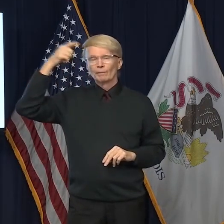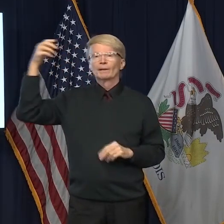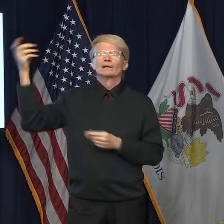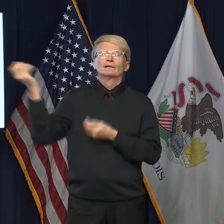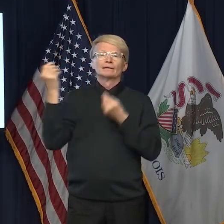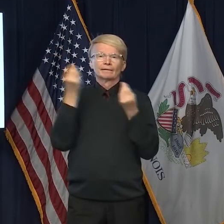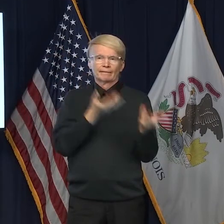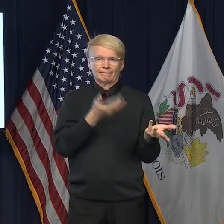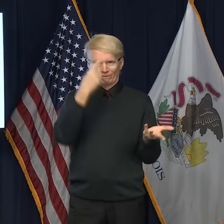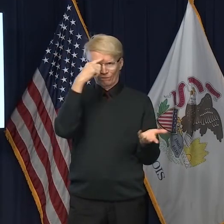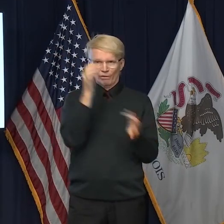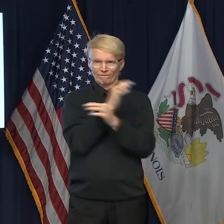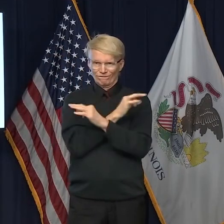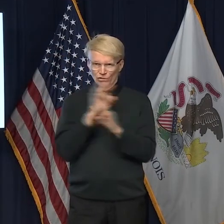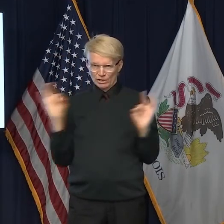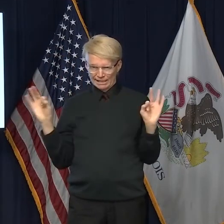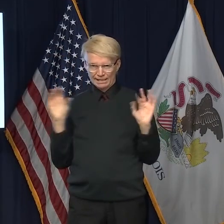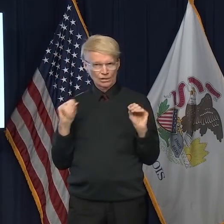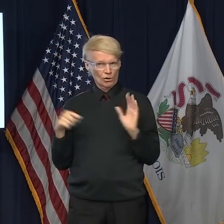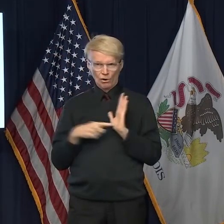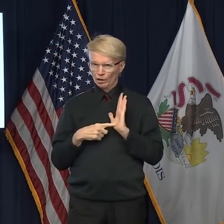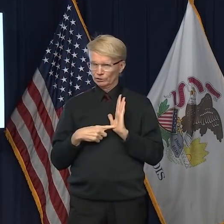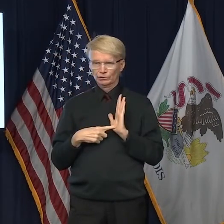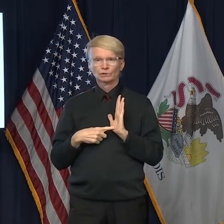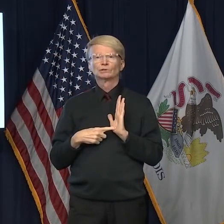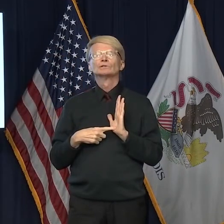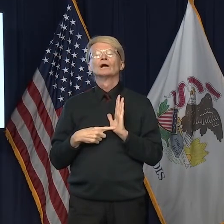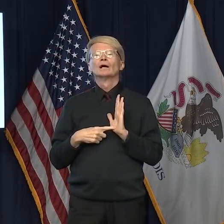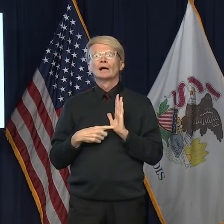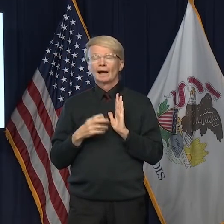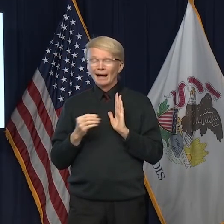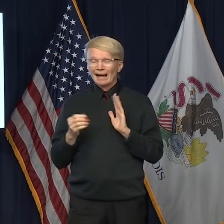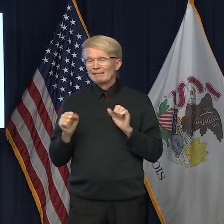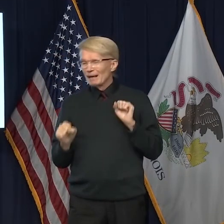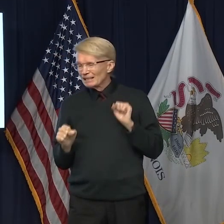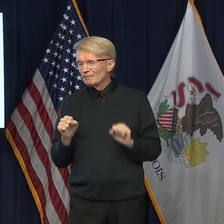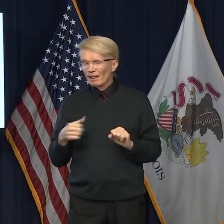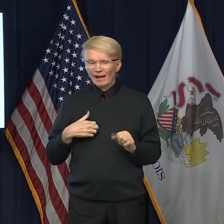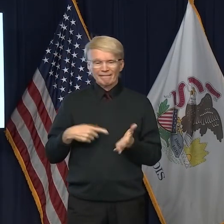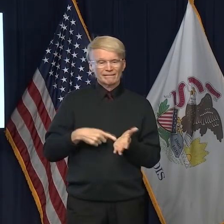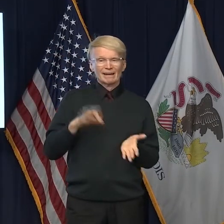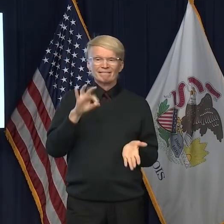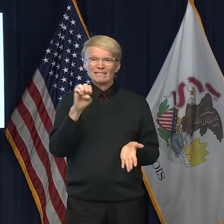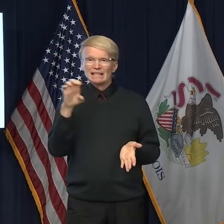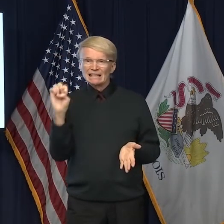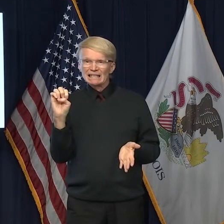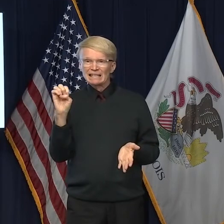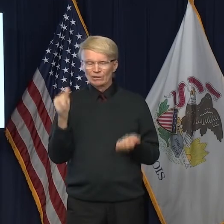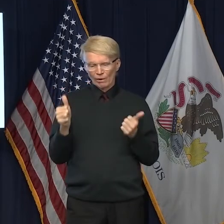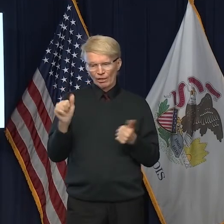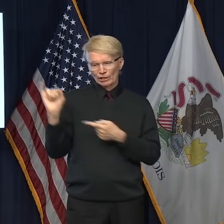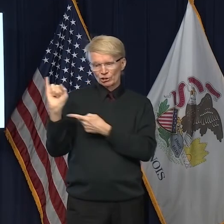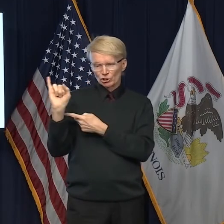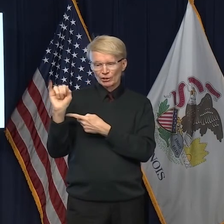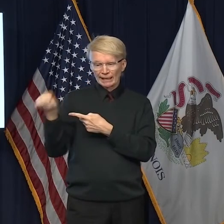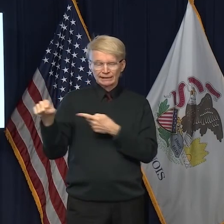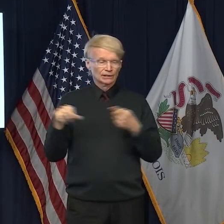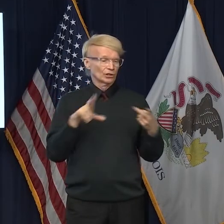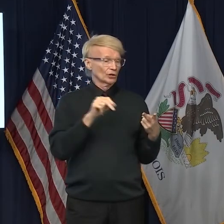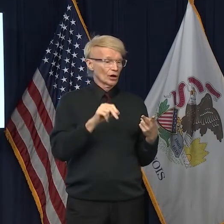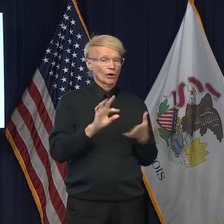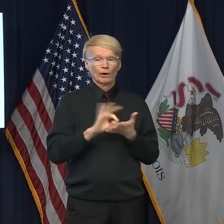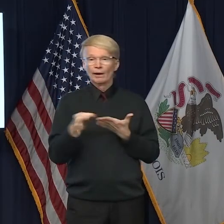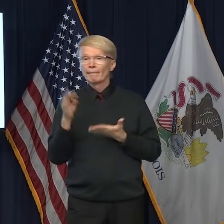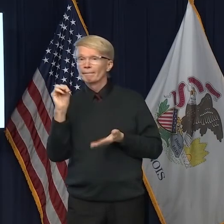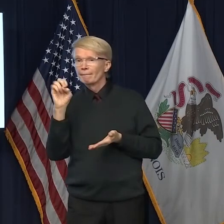for free, and there is potentially a fee depending upon whether you're insured or not insured, whether you have Medicaid or